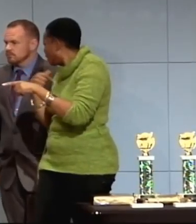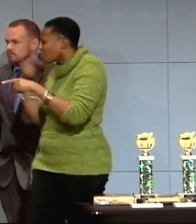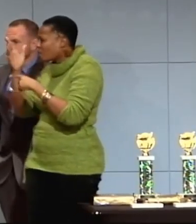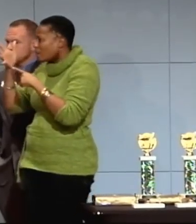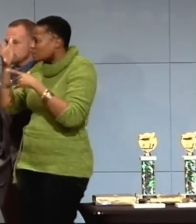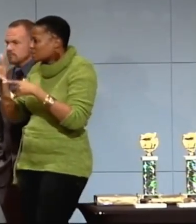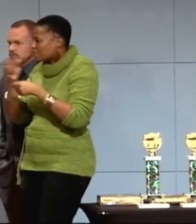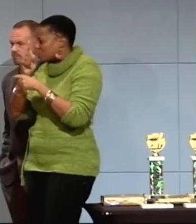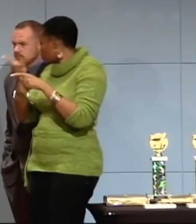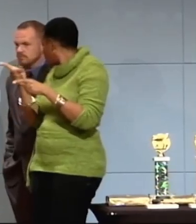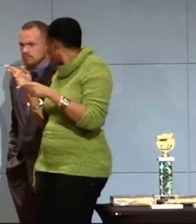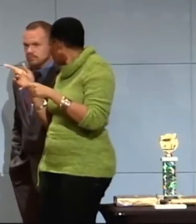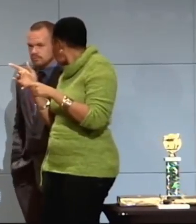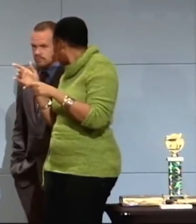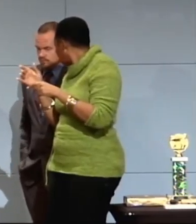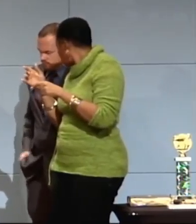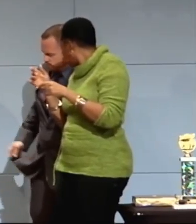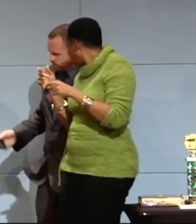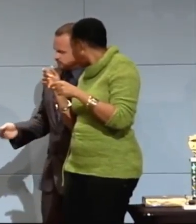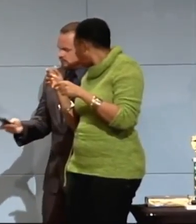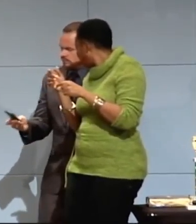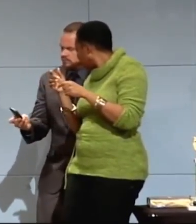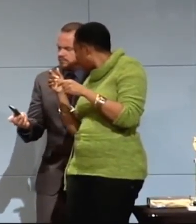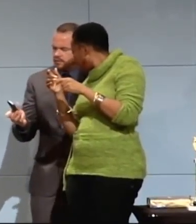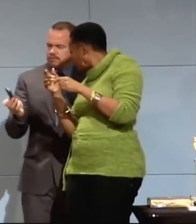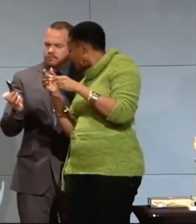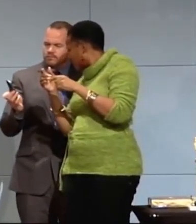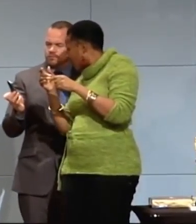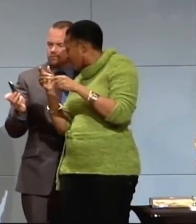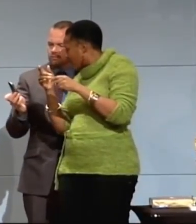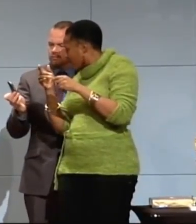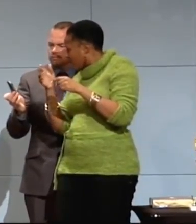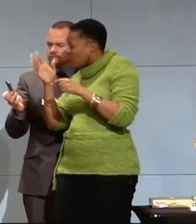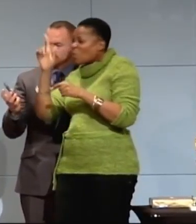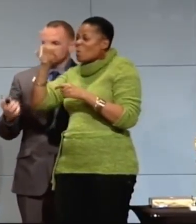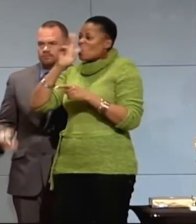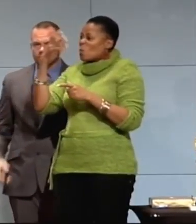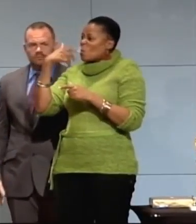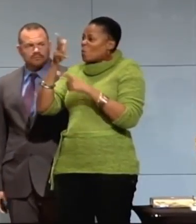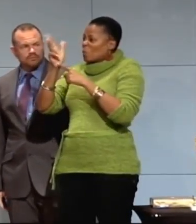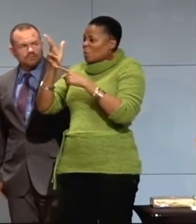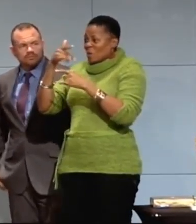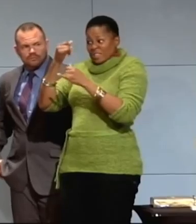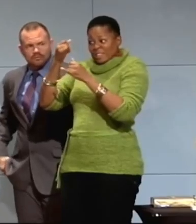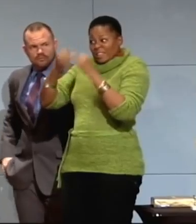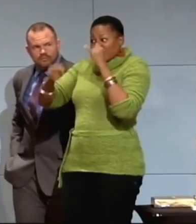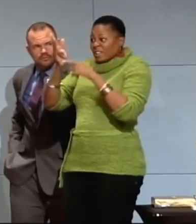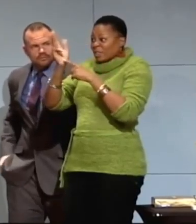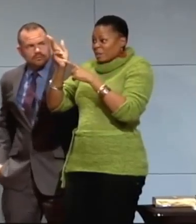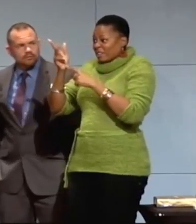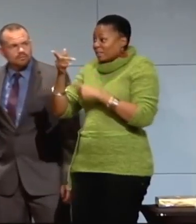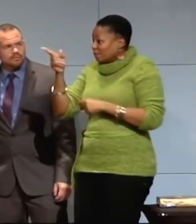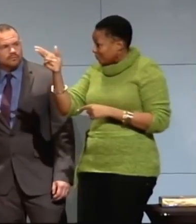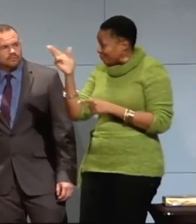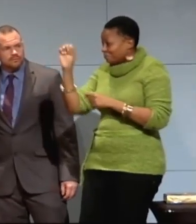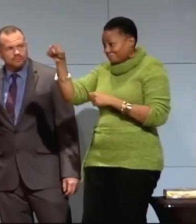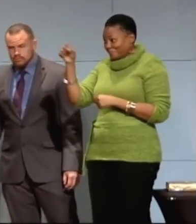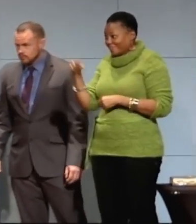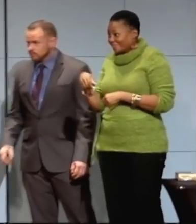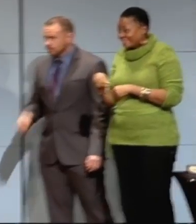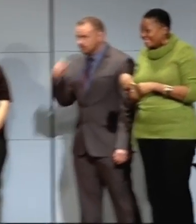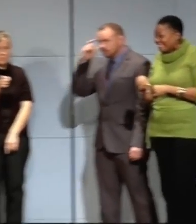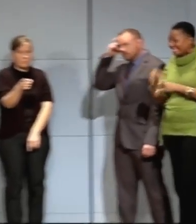really talk about. People of color know that they do because they know that race, has played a role in their life. And so they have